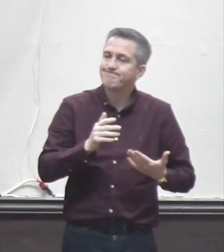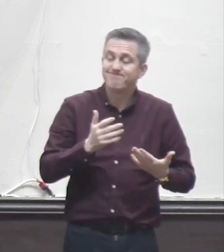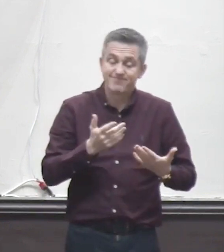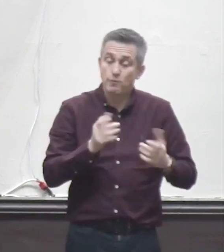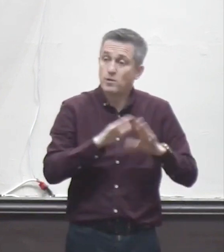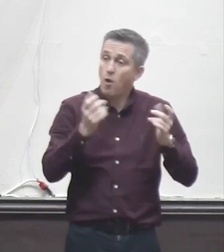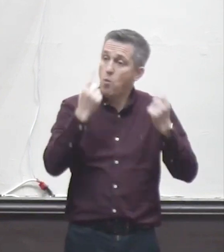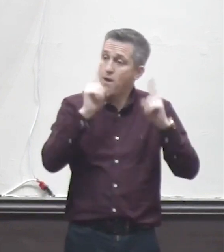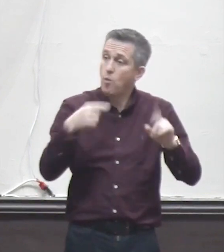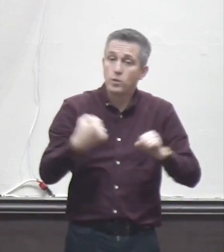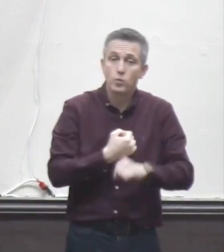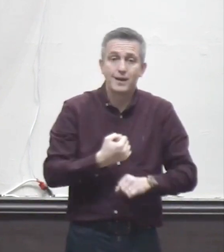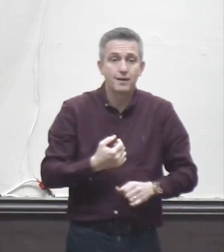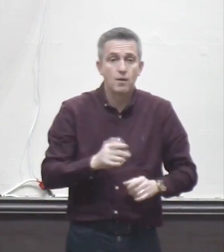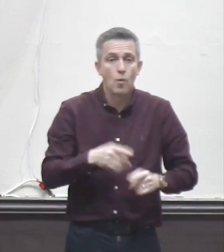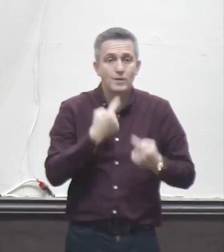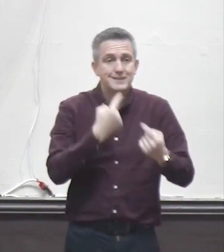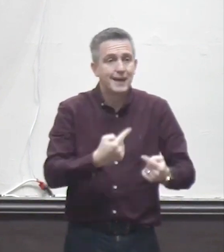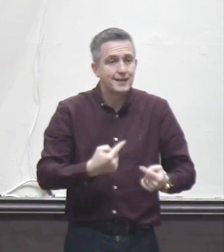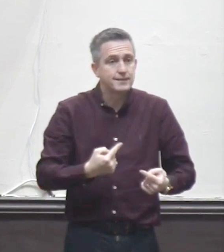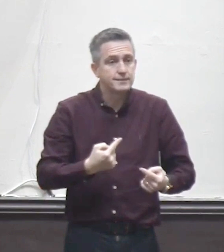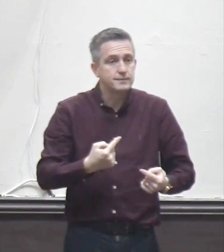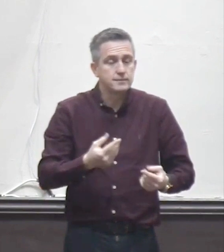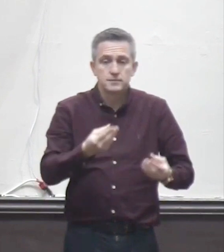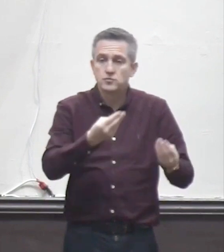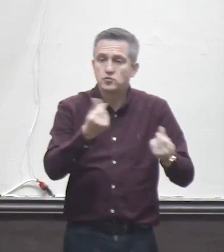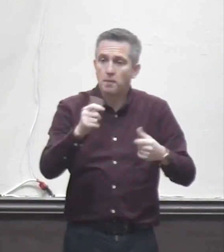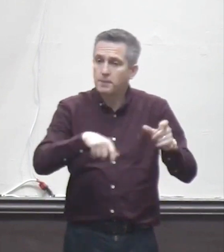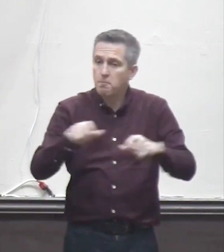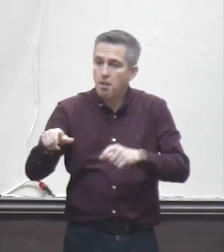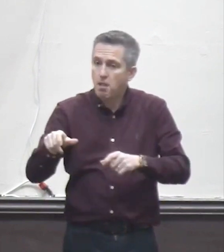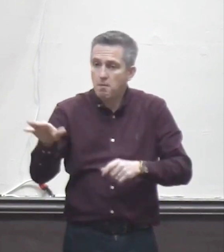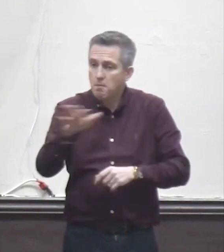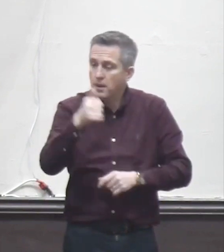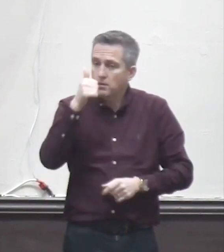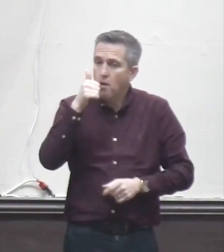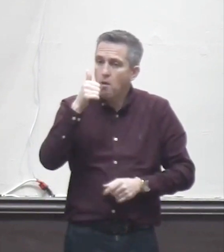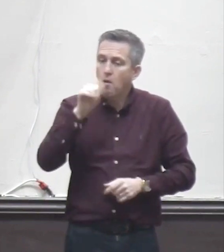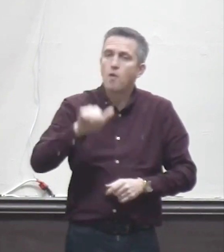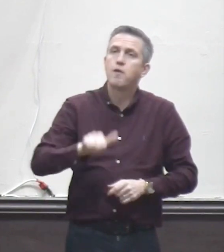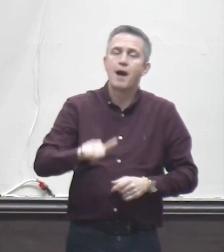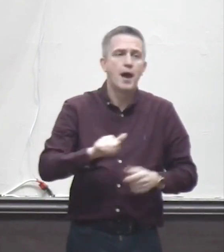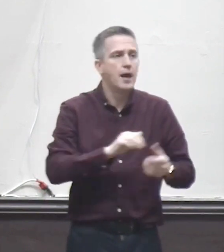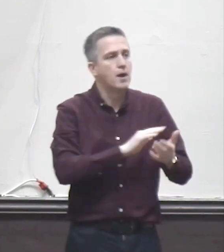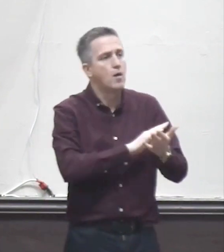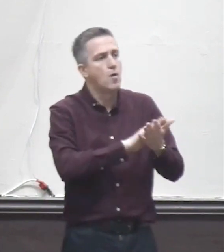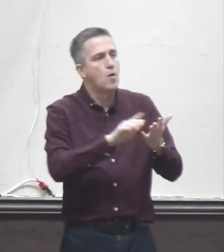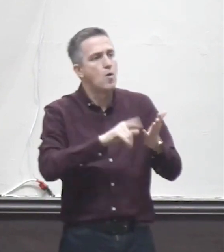saying. We just think the fact that, for example, we're in a struggle, and some people, you might have even heard them say, for example, oh yeah, Hussein, help me.